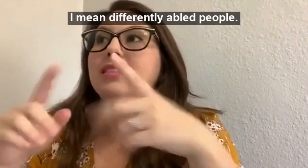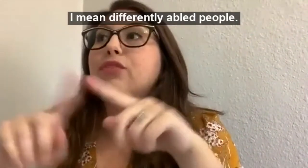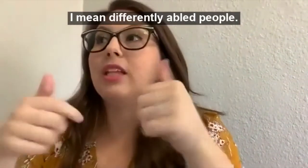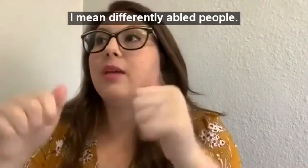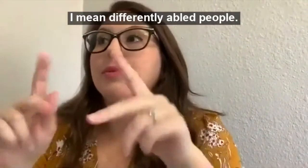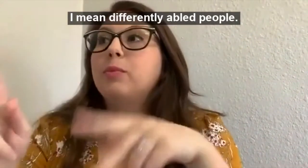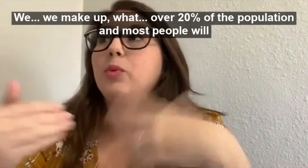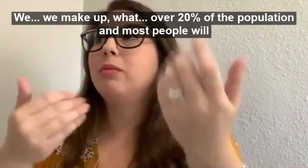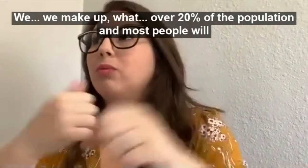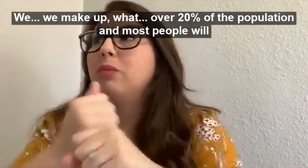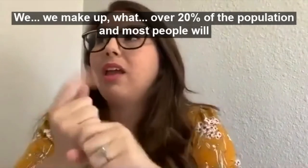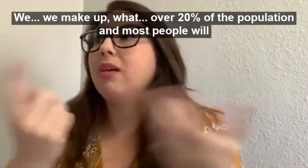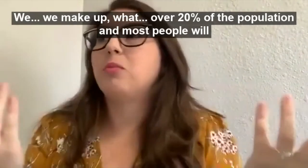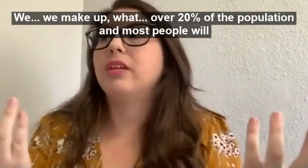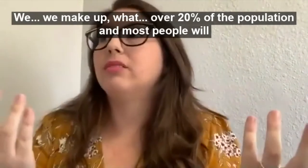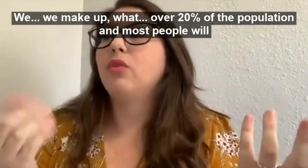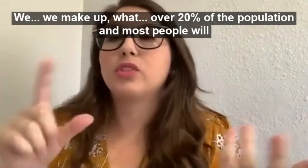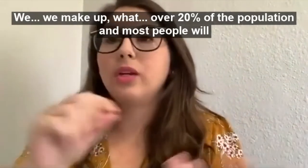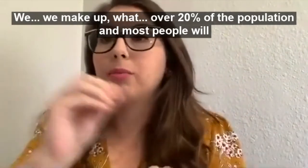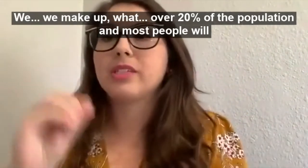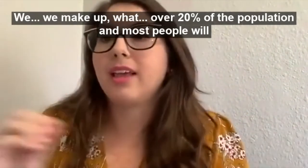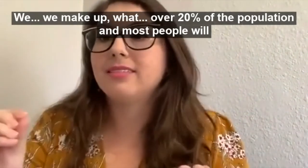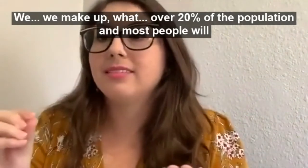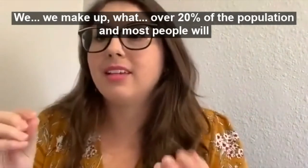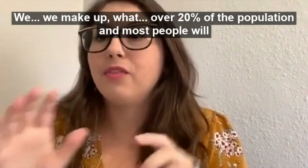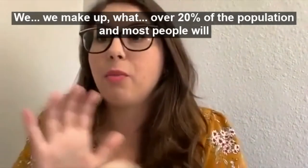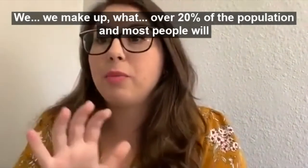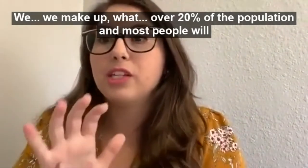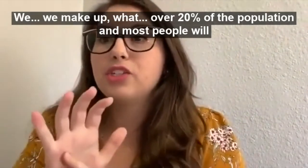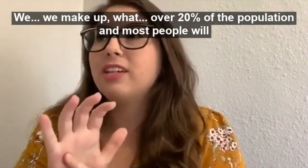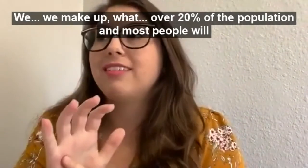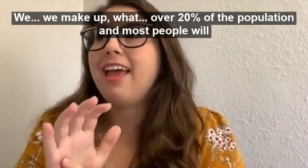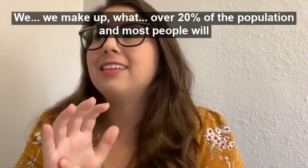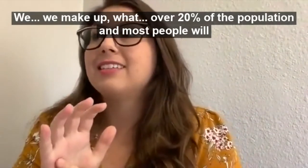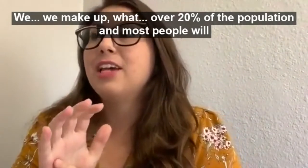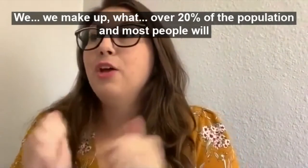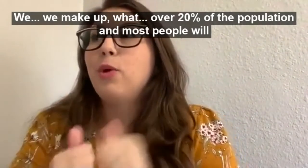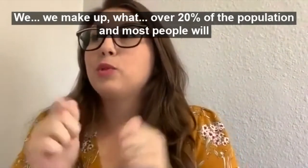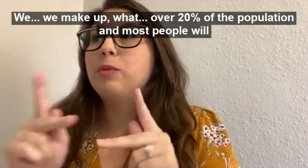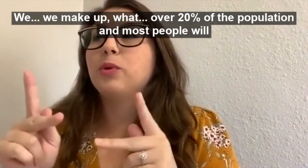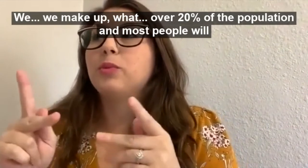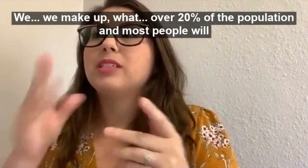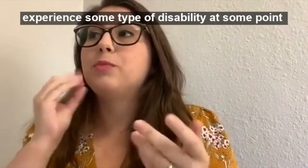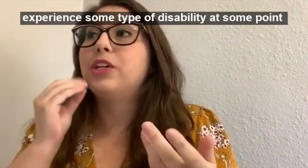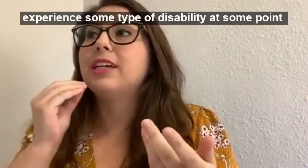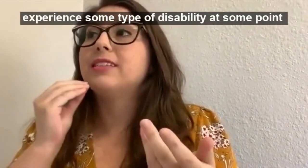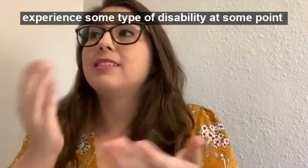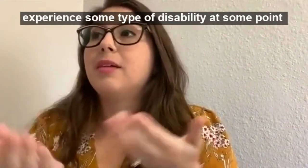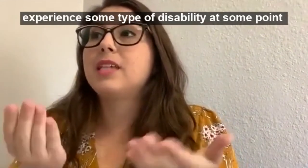differently abled people, we make up what, over 20% of the population. And most people will experience some type